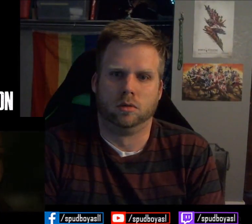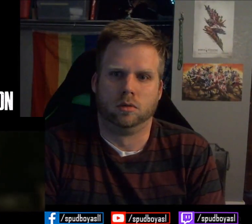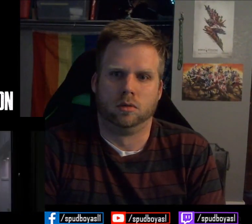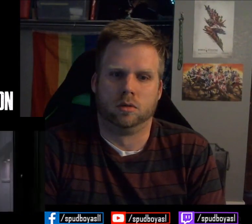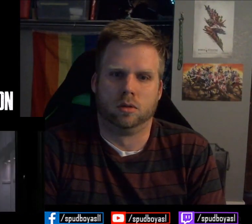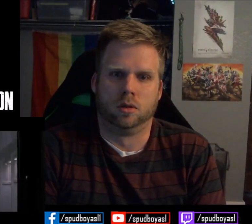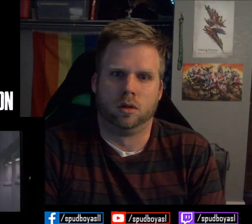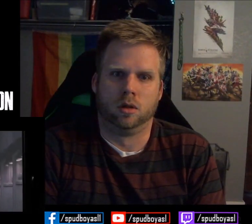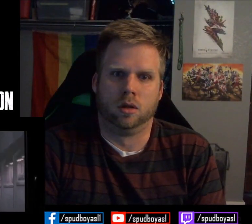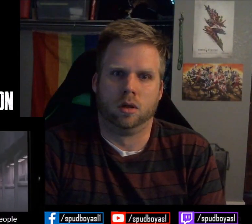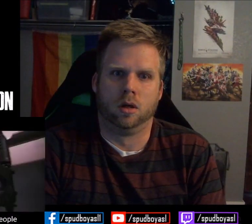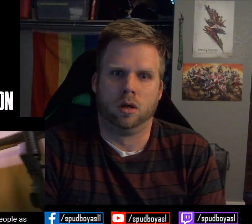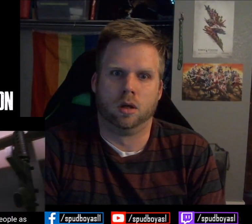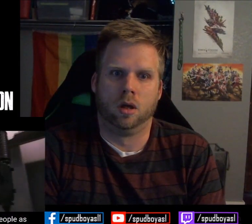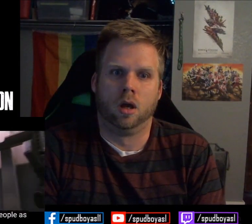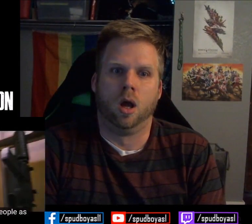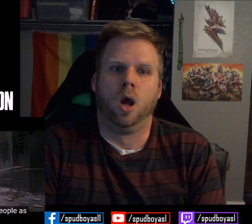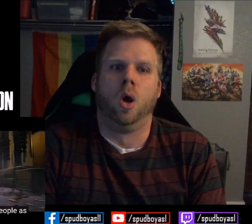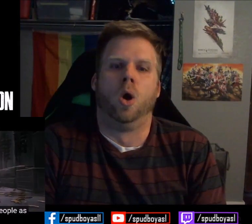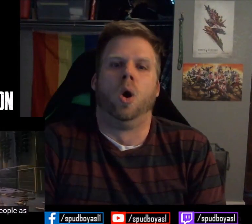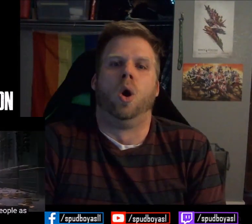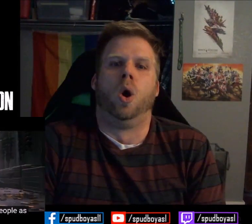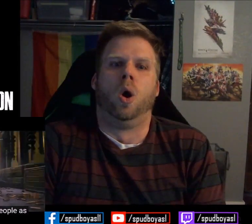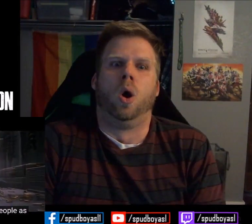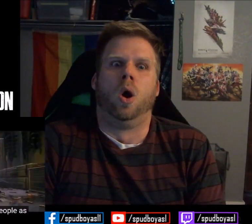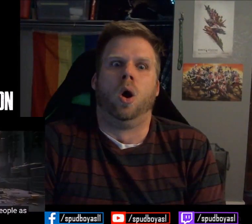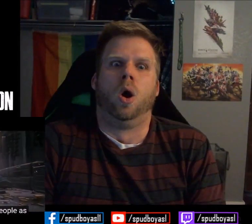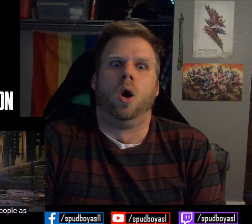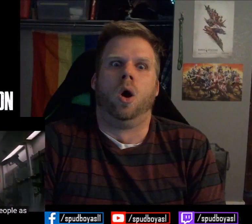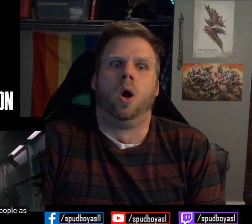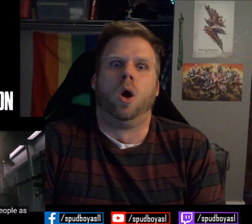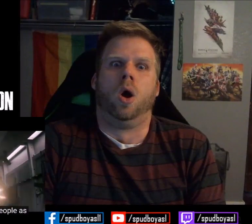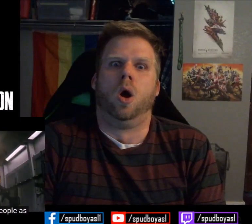Sometimes, we want to believe people are something that they are not.